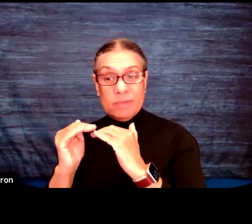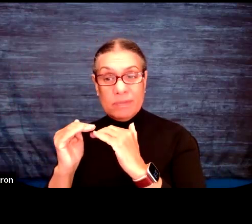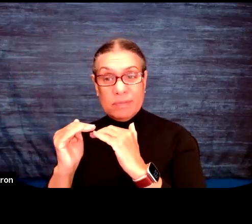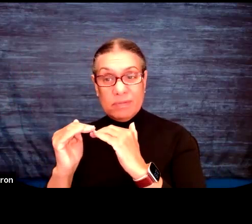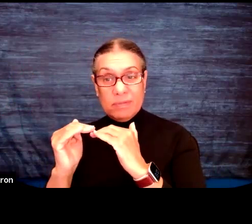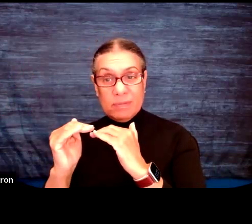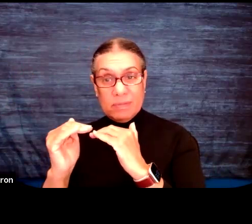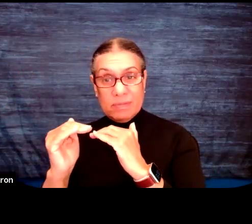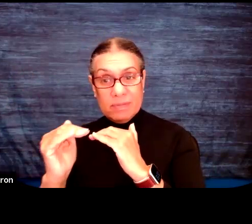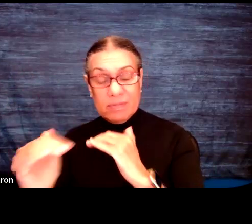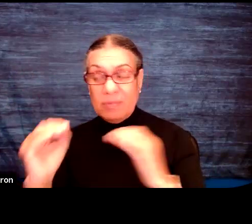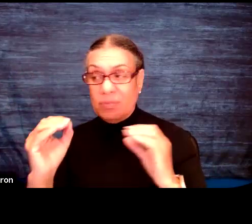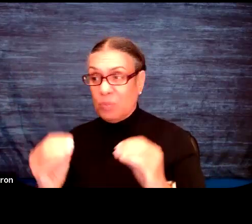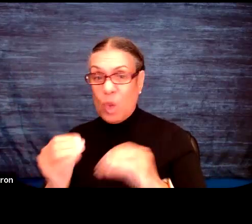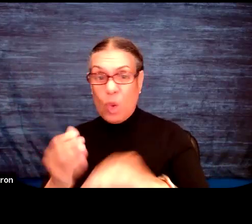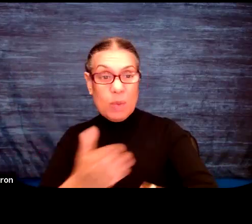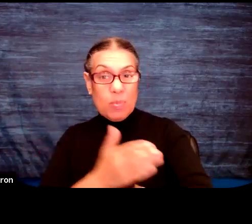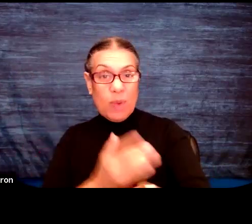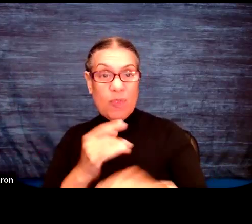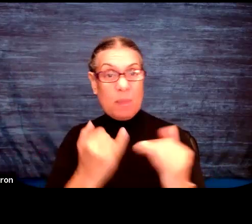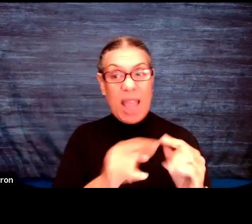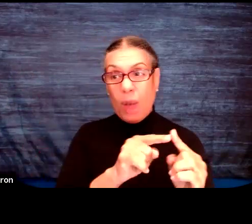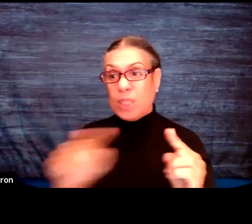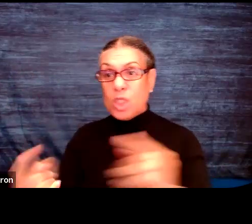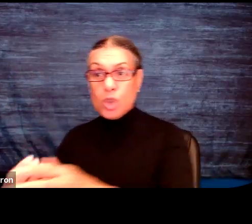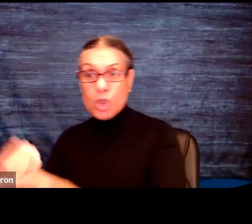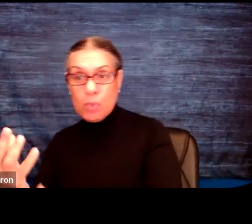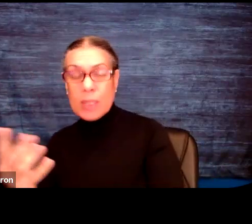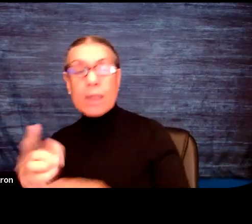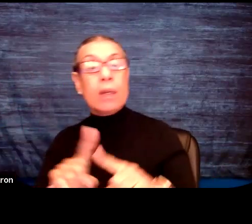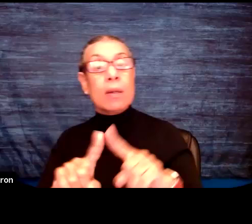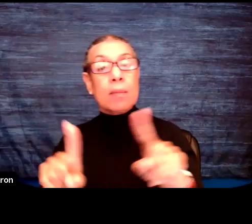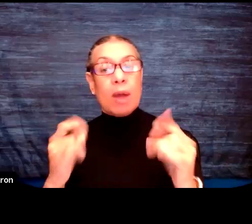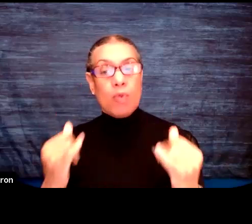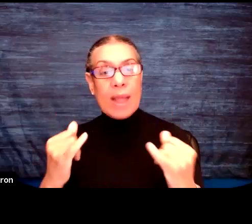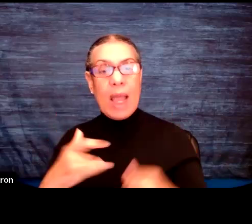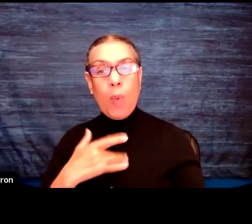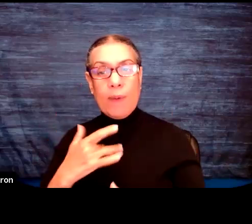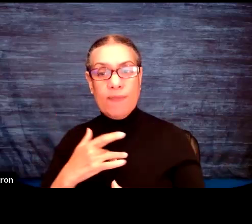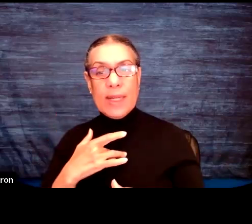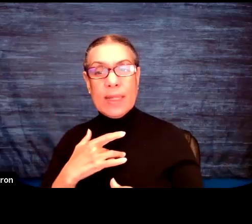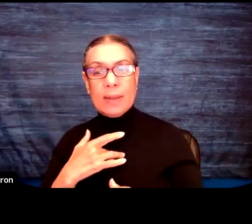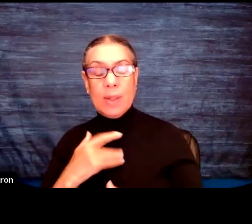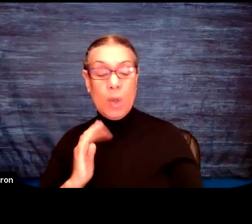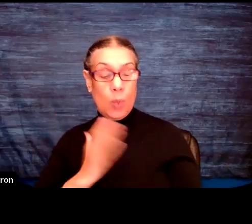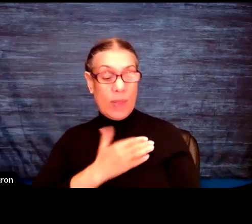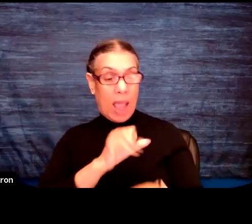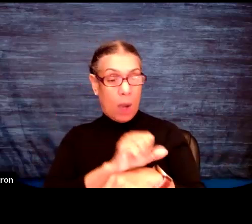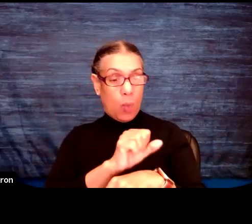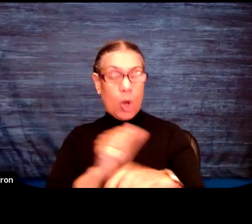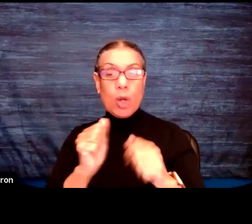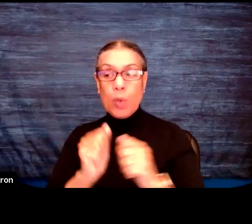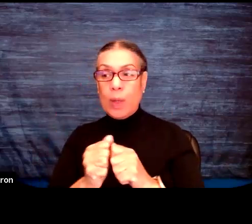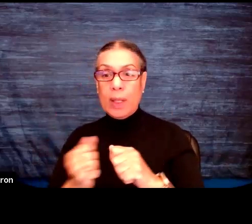growth, from this time of year through the end of the spring. Right now, it feels like between the work that we're doing with the